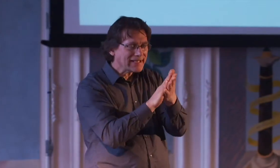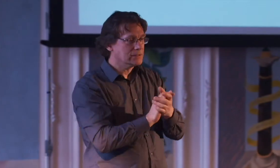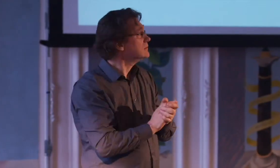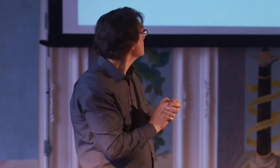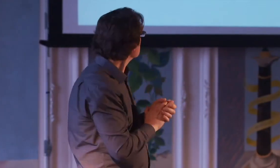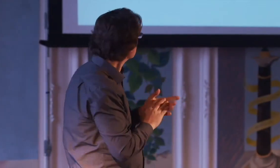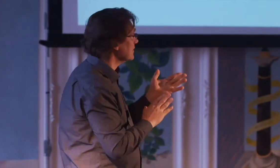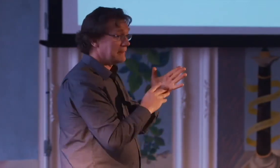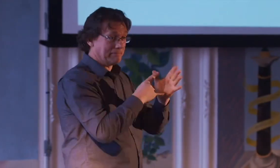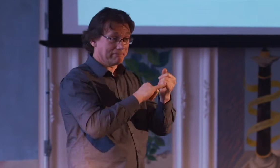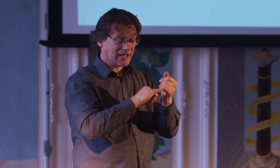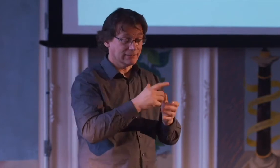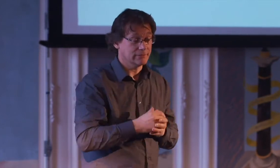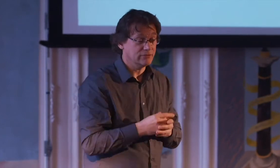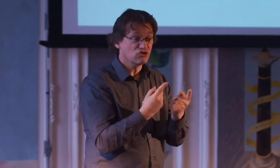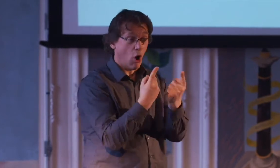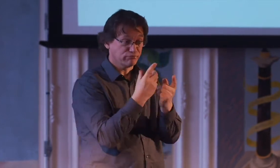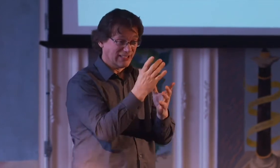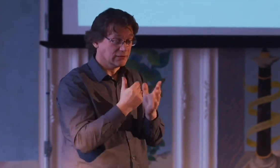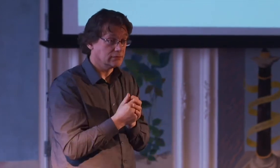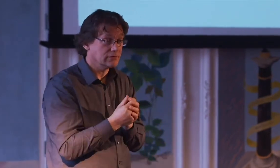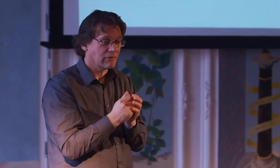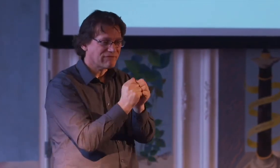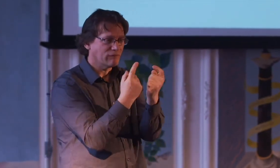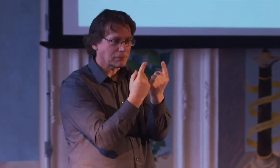So we have to think about form and meaning. So for mass,